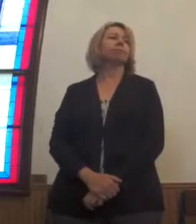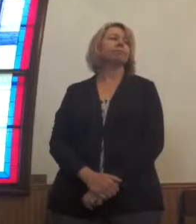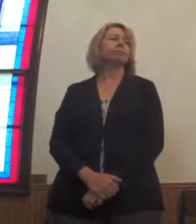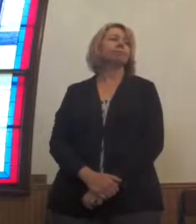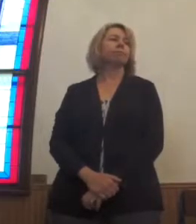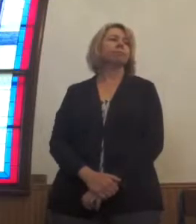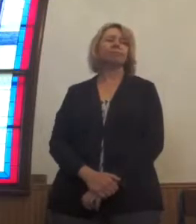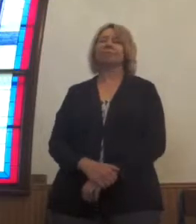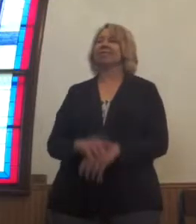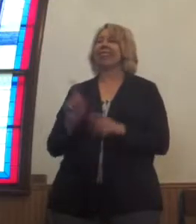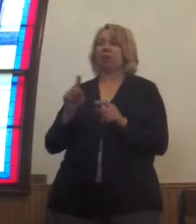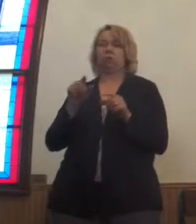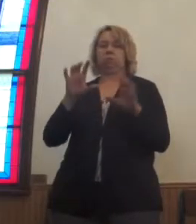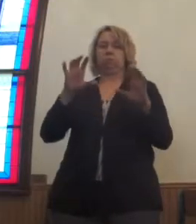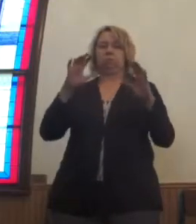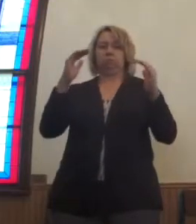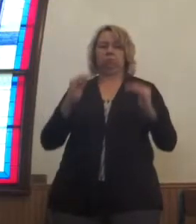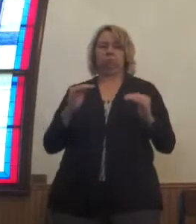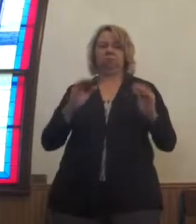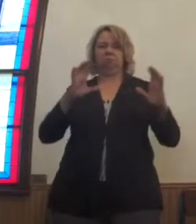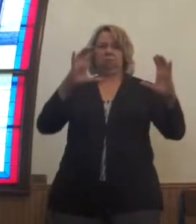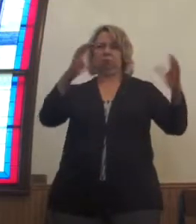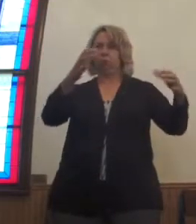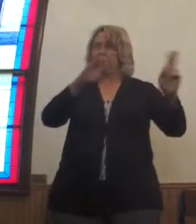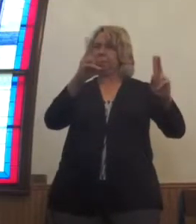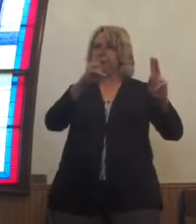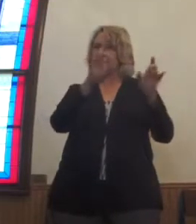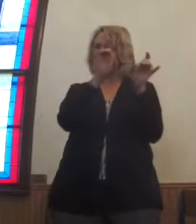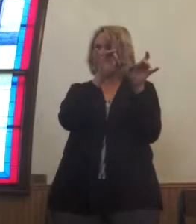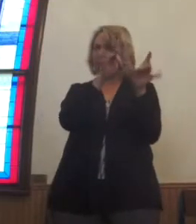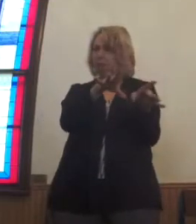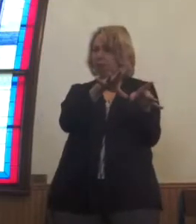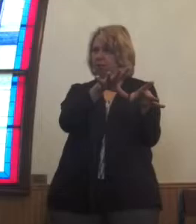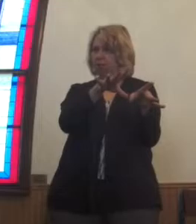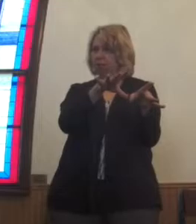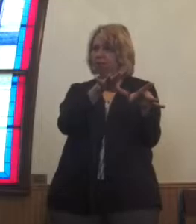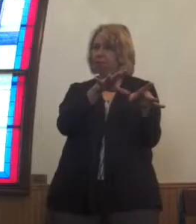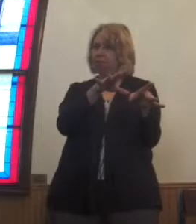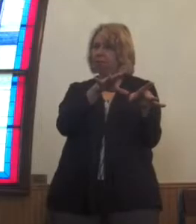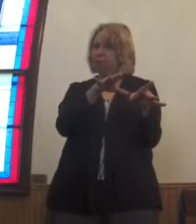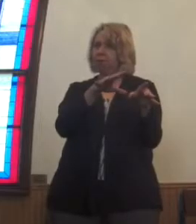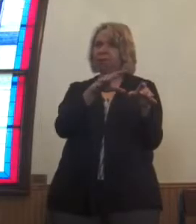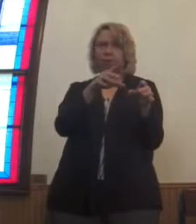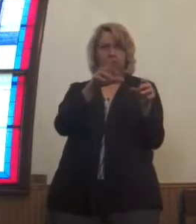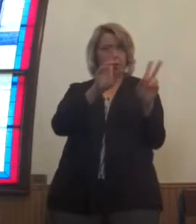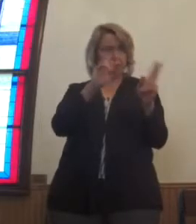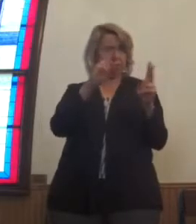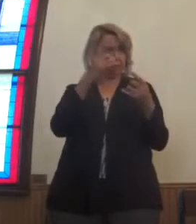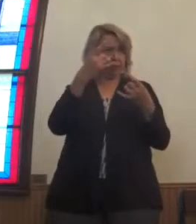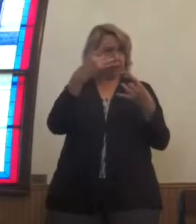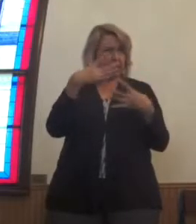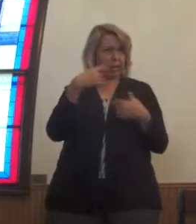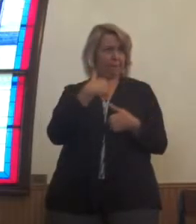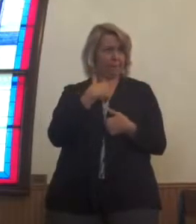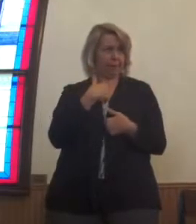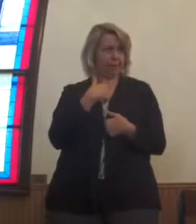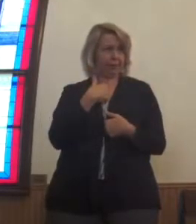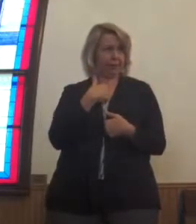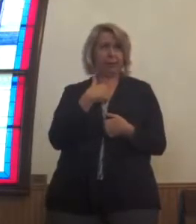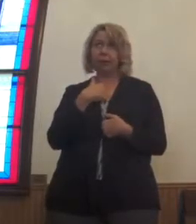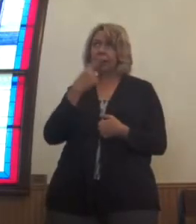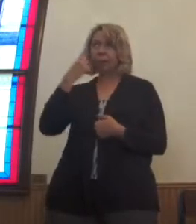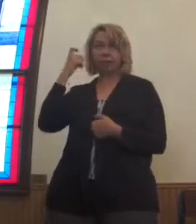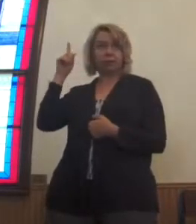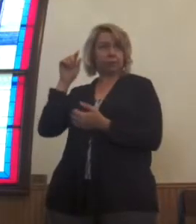The reviled. Not only that, count yourselves blessed every time people put